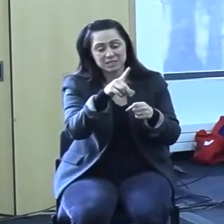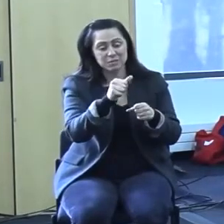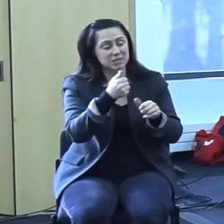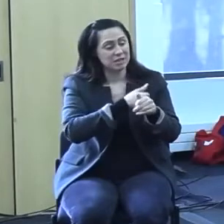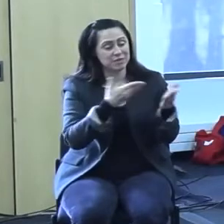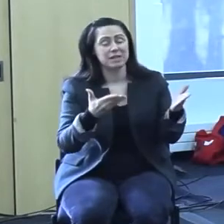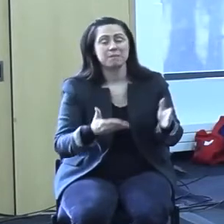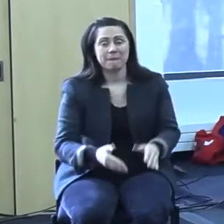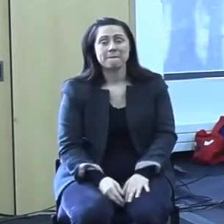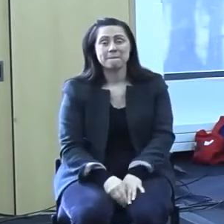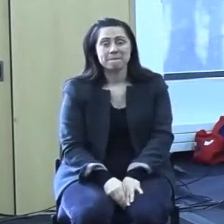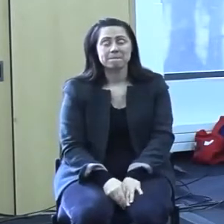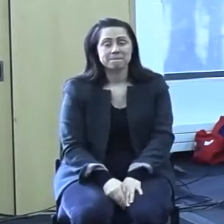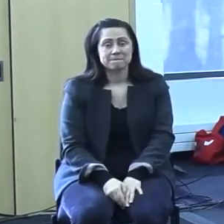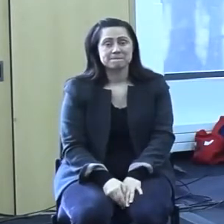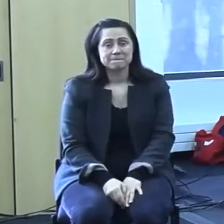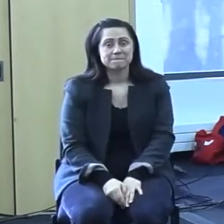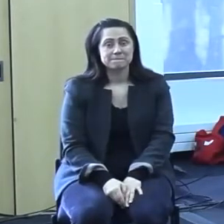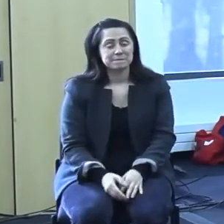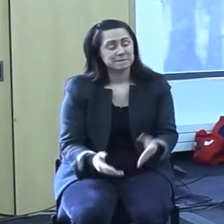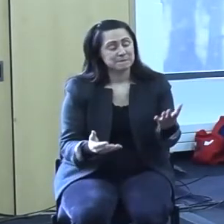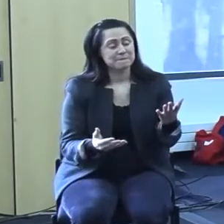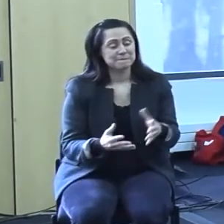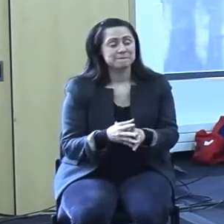everything. So,